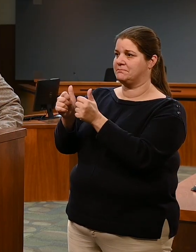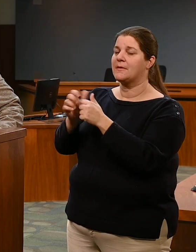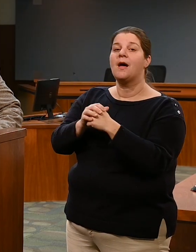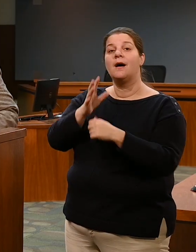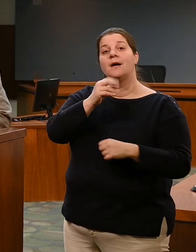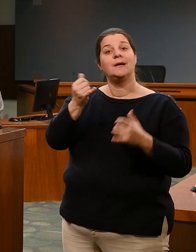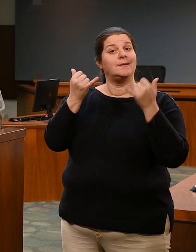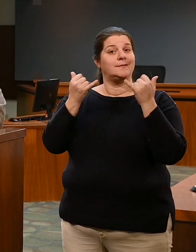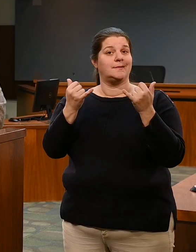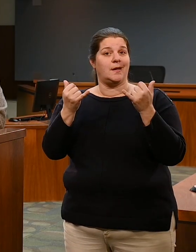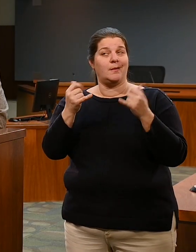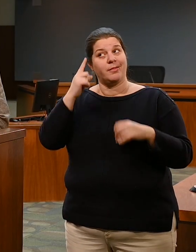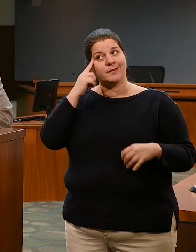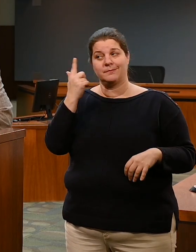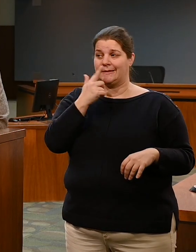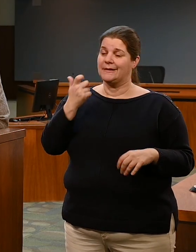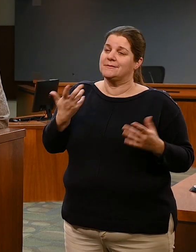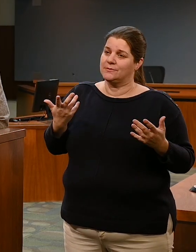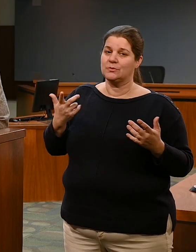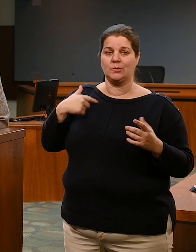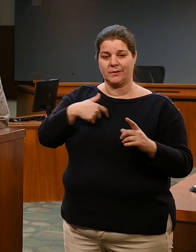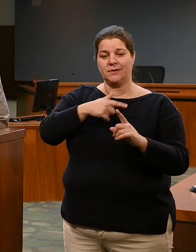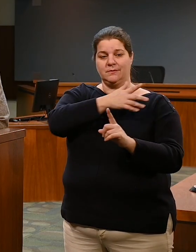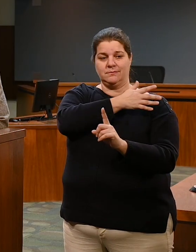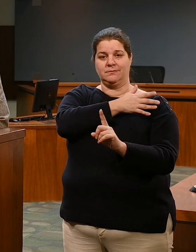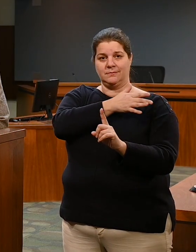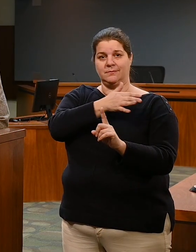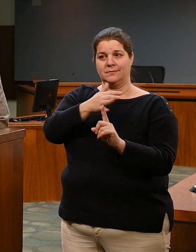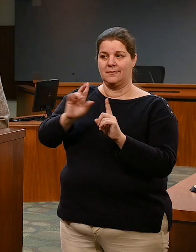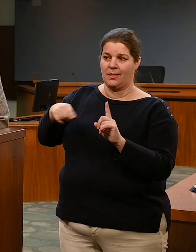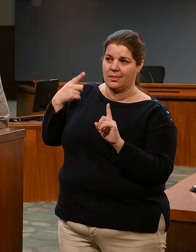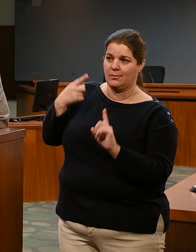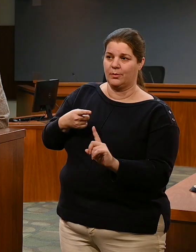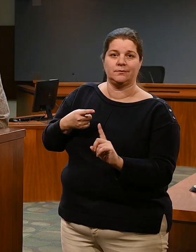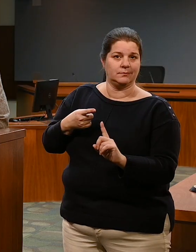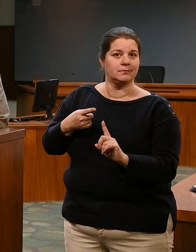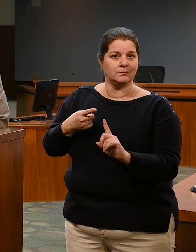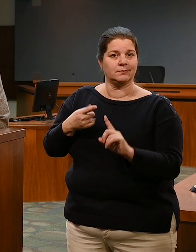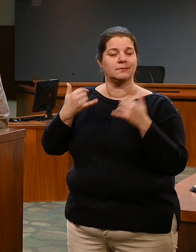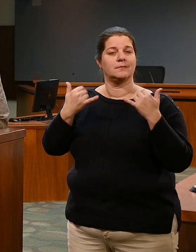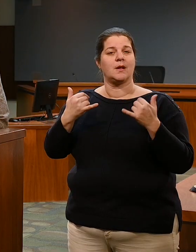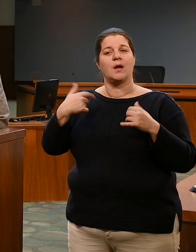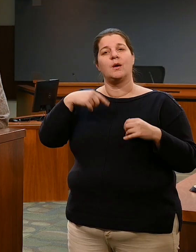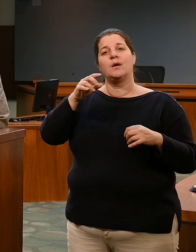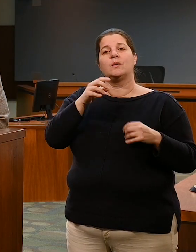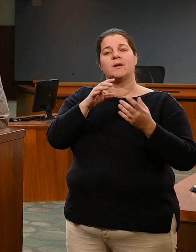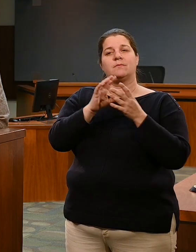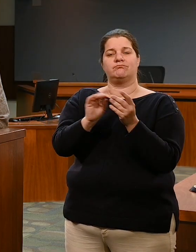And now I think because we're at that point, I think that it's time for, when we talk about